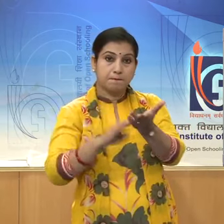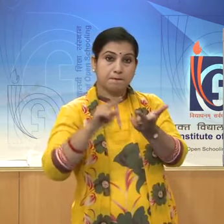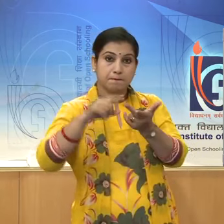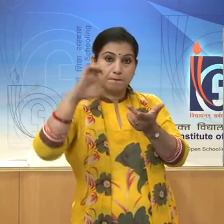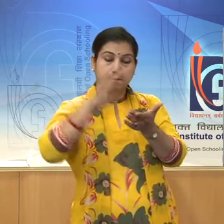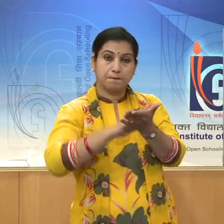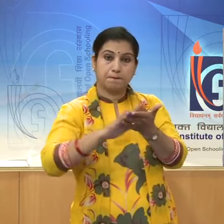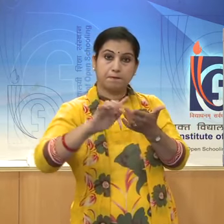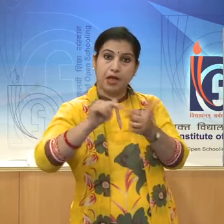Michelangelo.